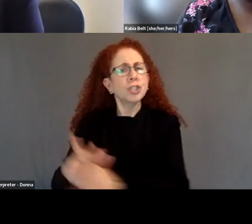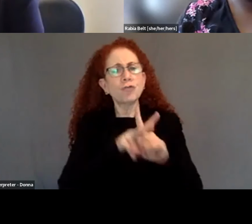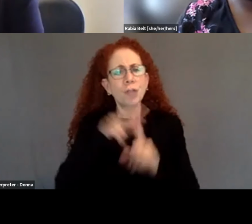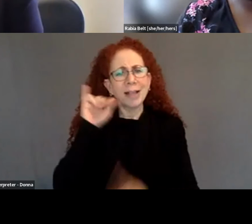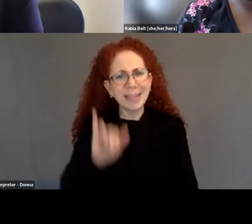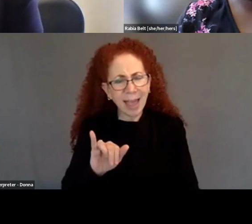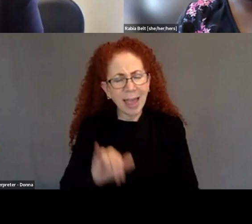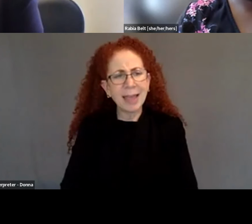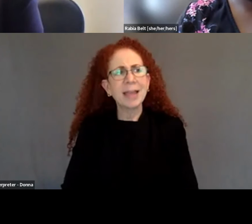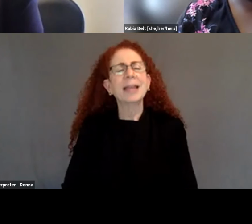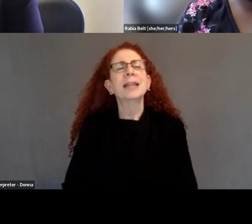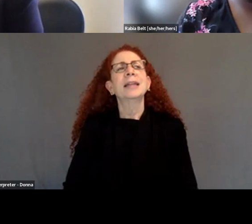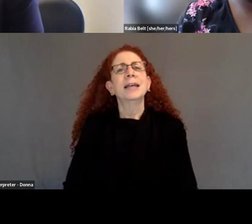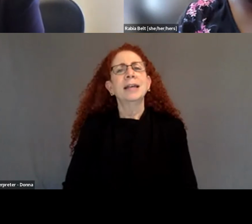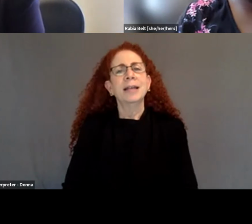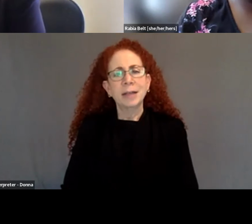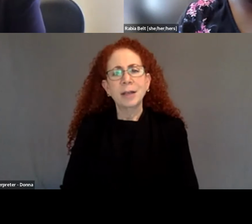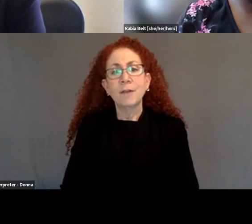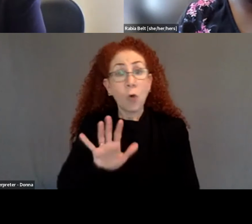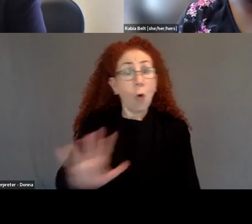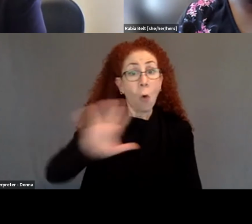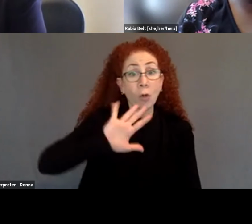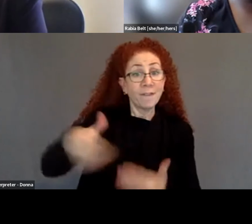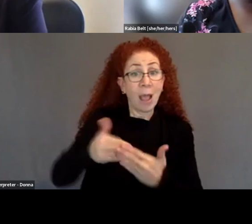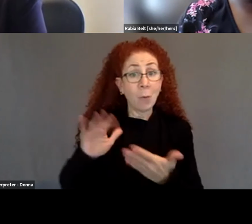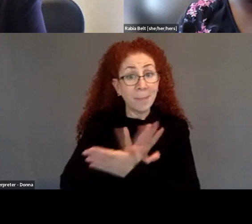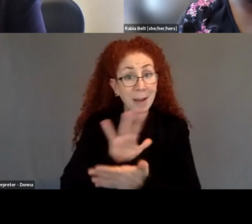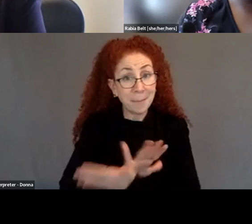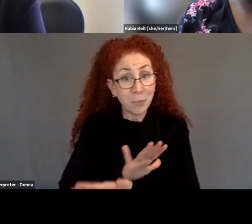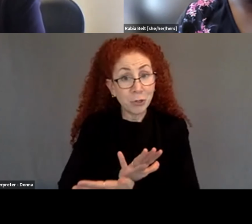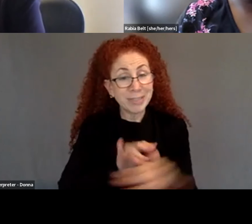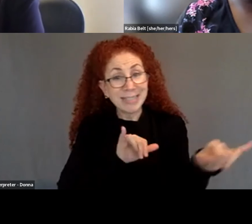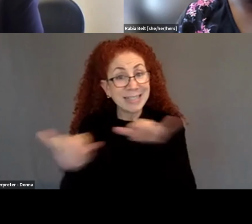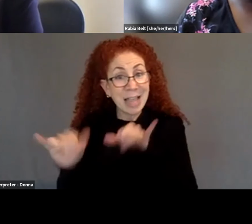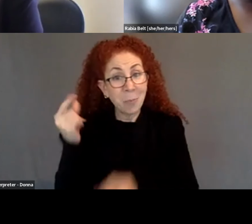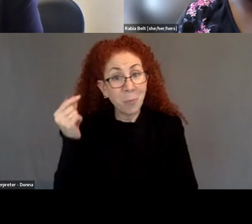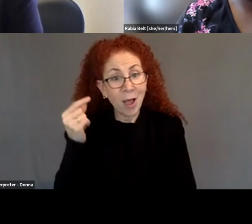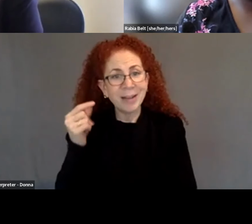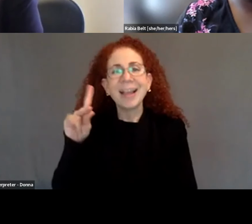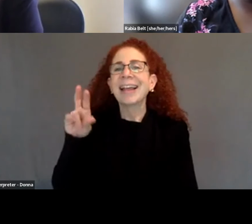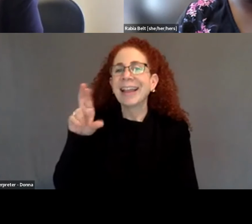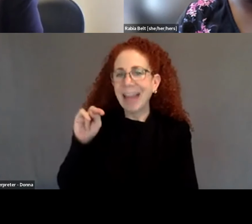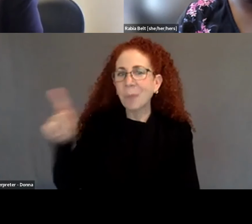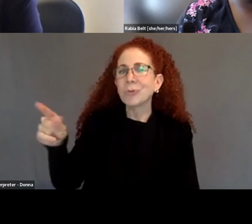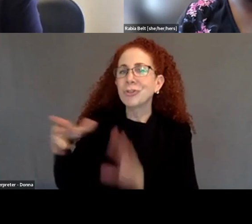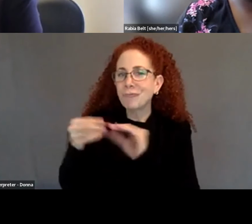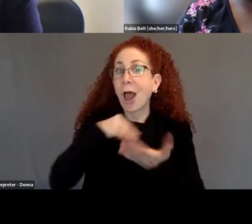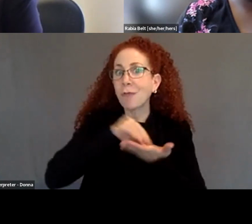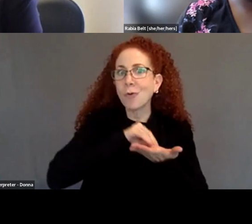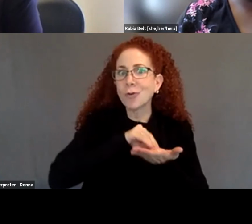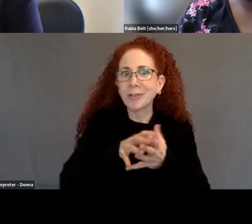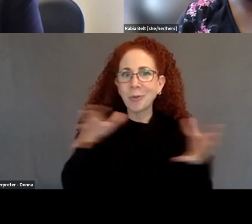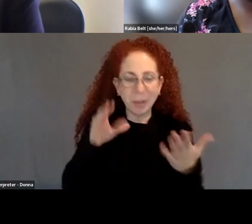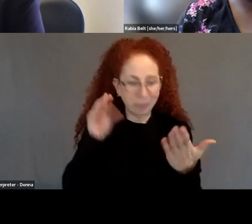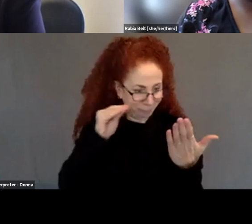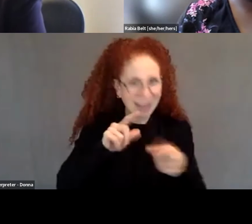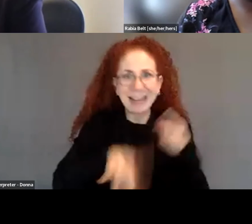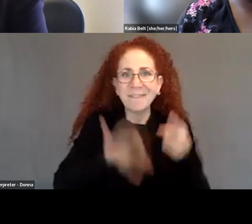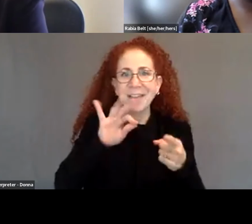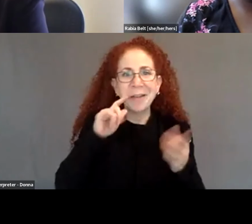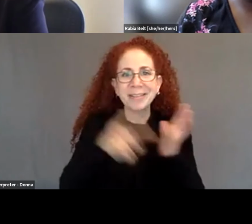point of contact across all of our papers, because I think there's an issue, I wrote it down when Karen was talking, but I wrote down too much, I can't find it. I think there's an issue of